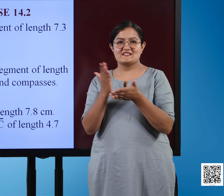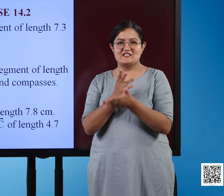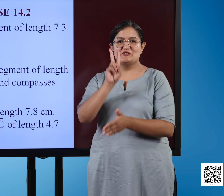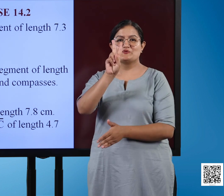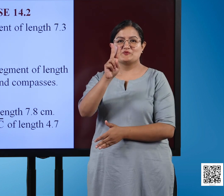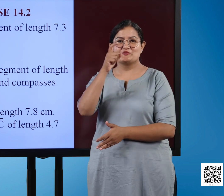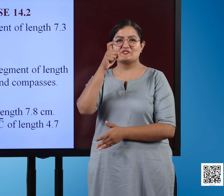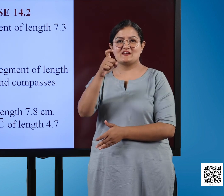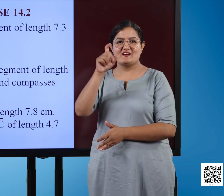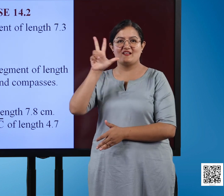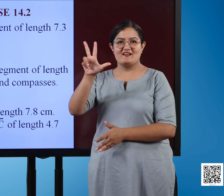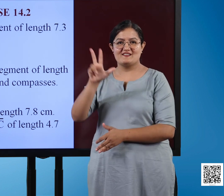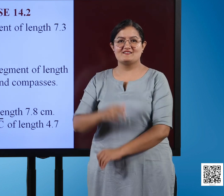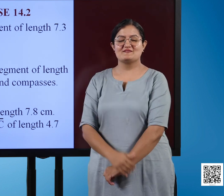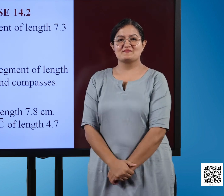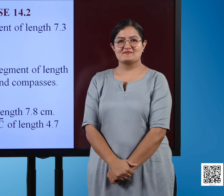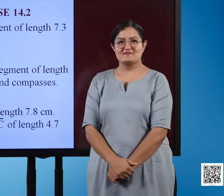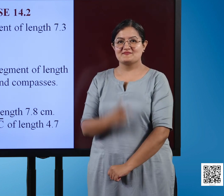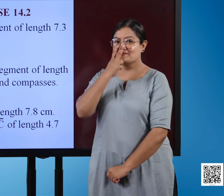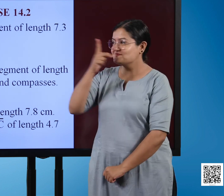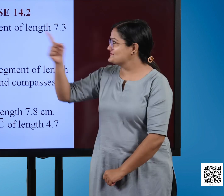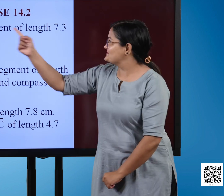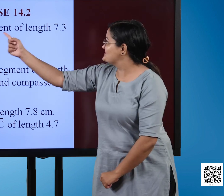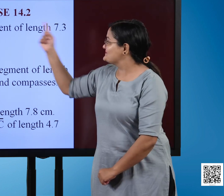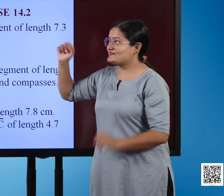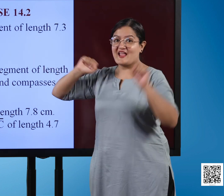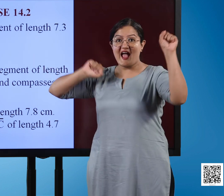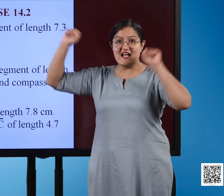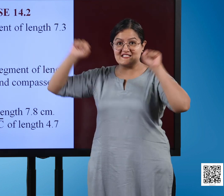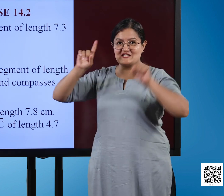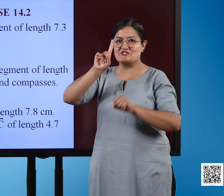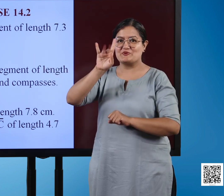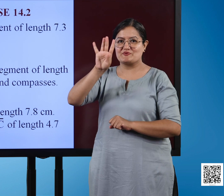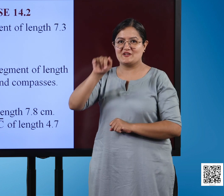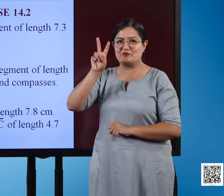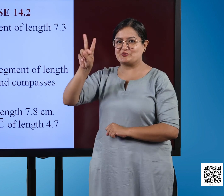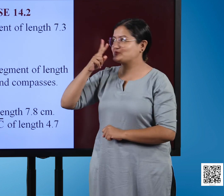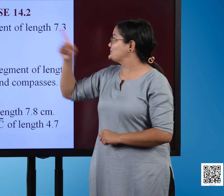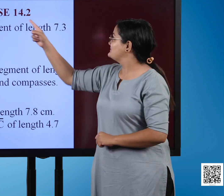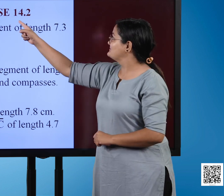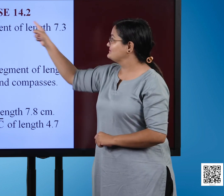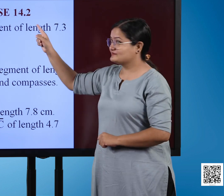Page 278. Exercise 14.2.